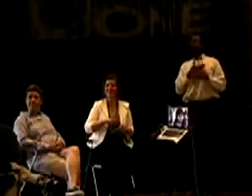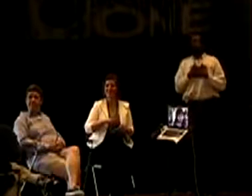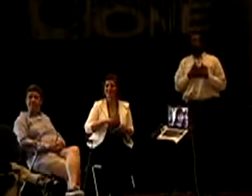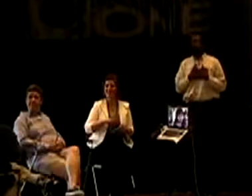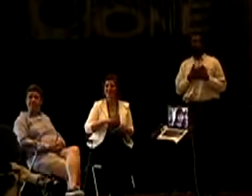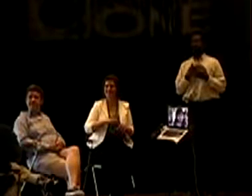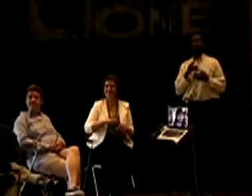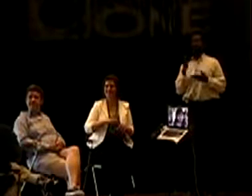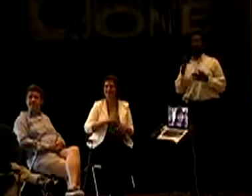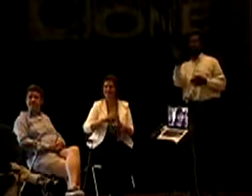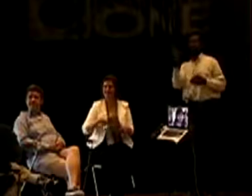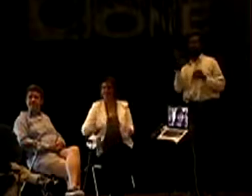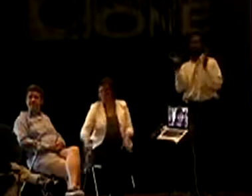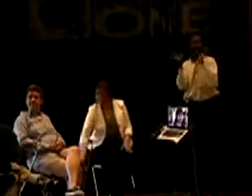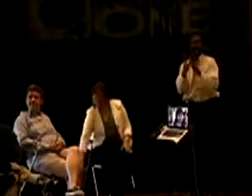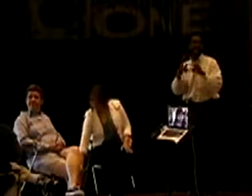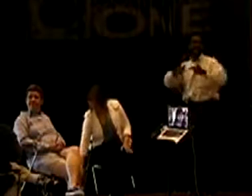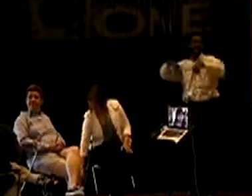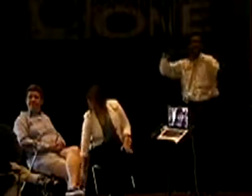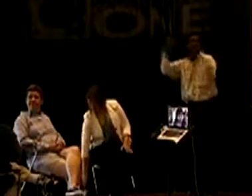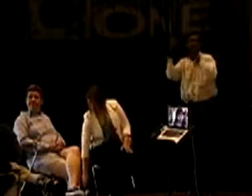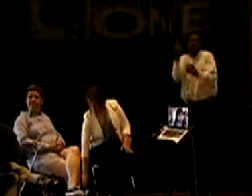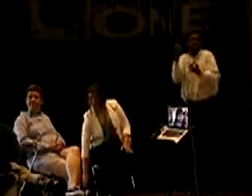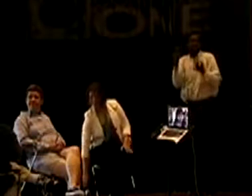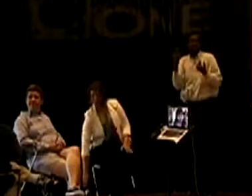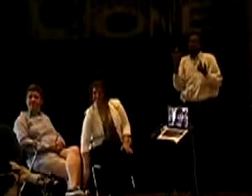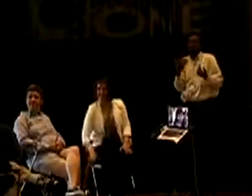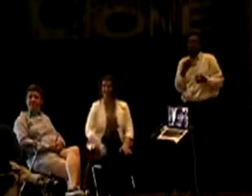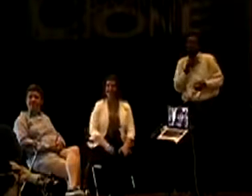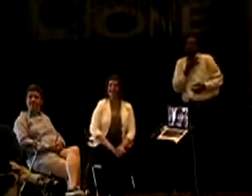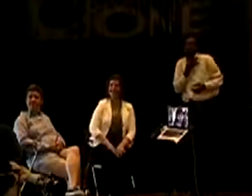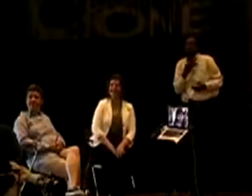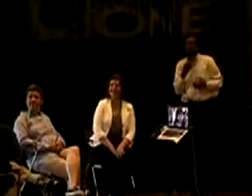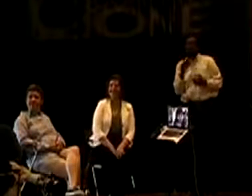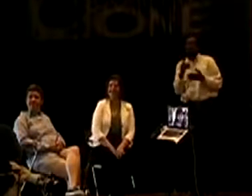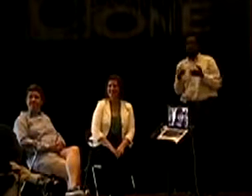fan mail about that, if it has caused any domestic disputes